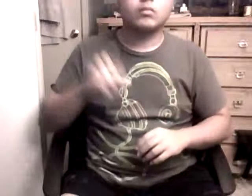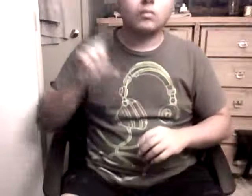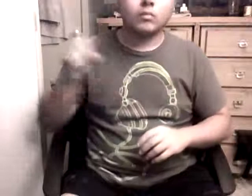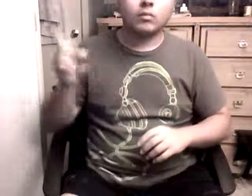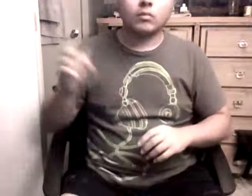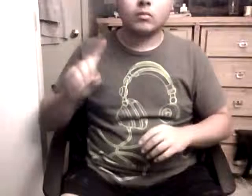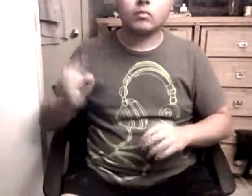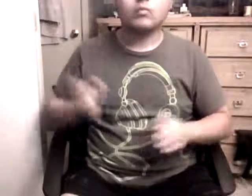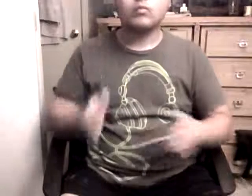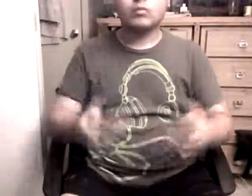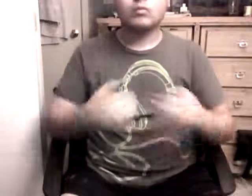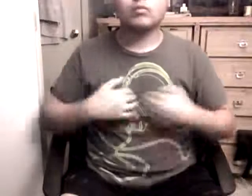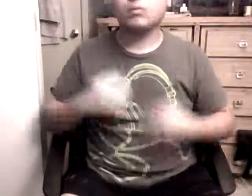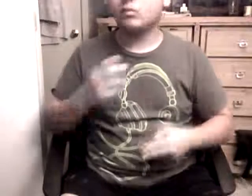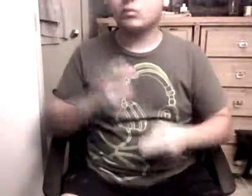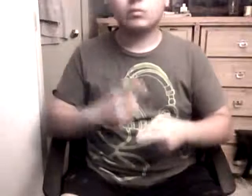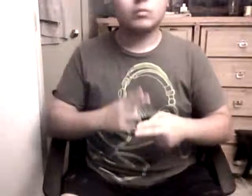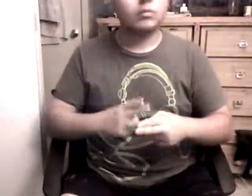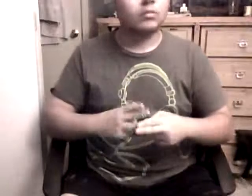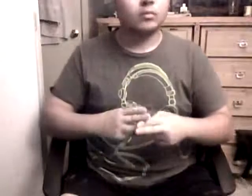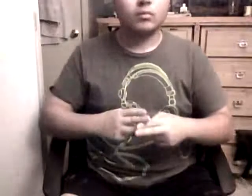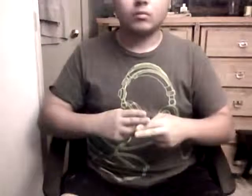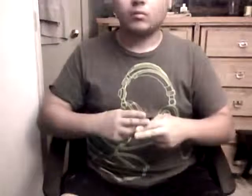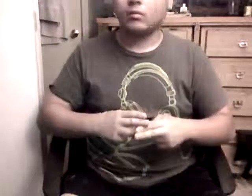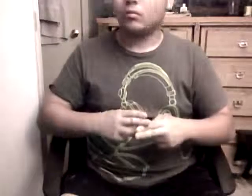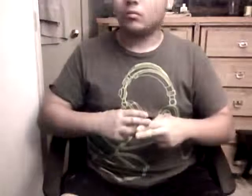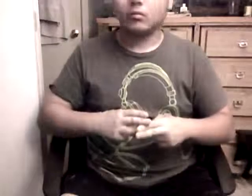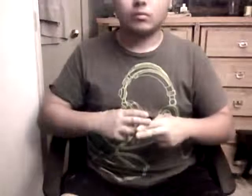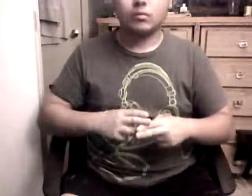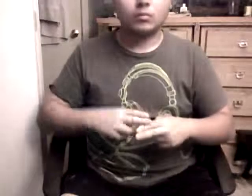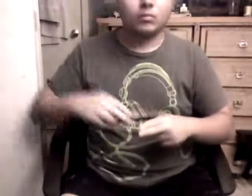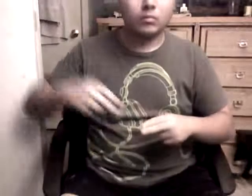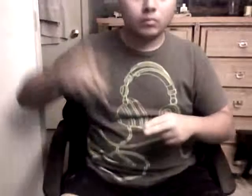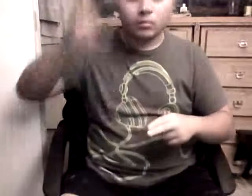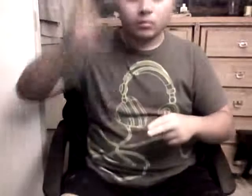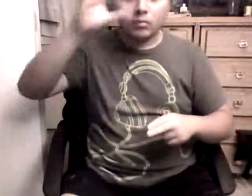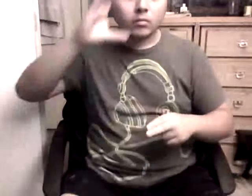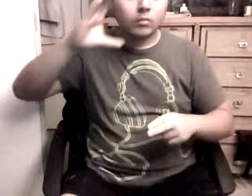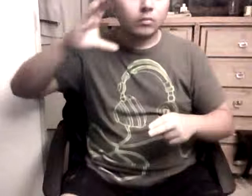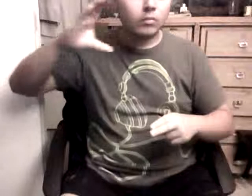Where the sheets are going in I